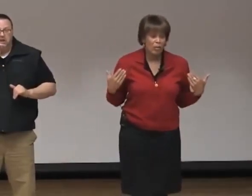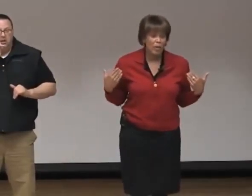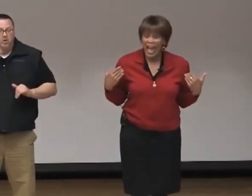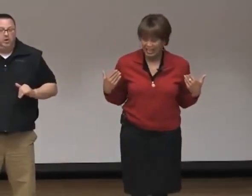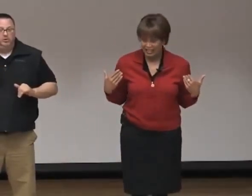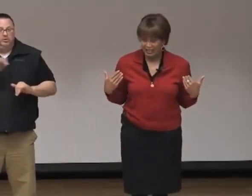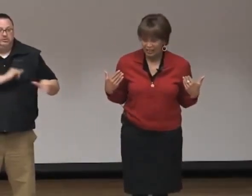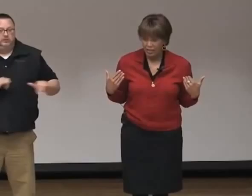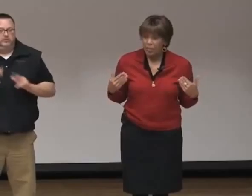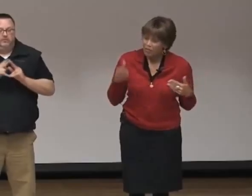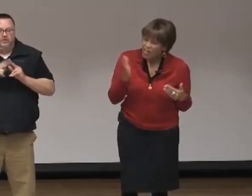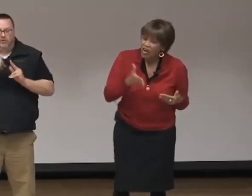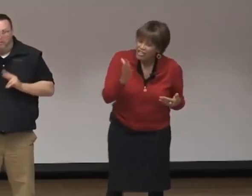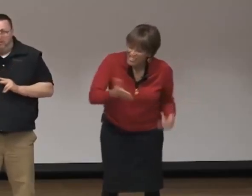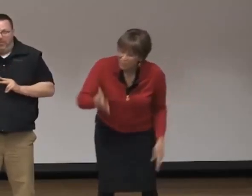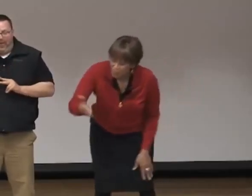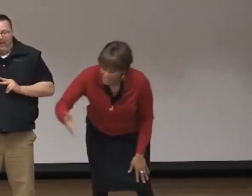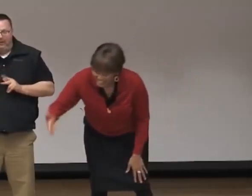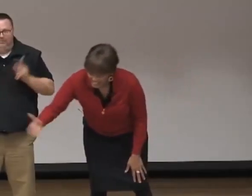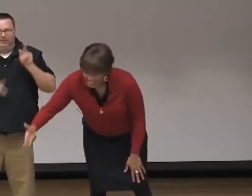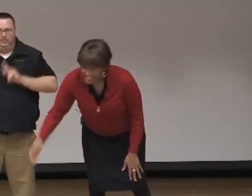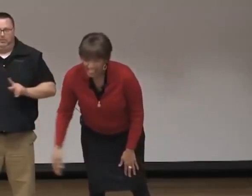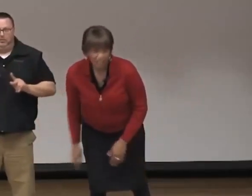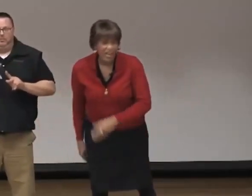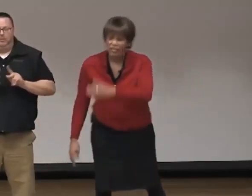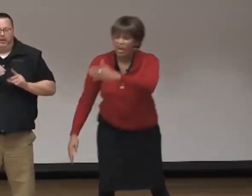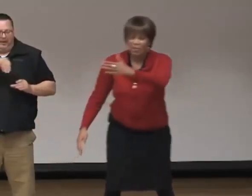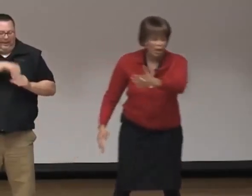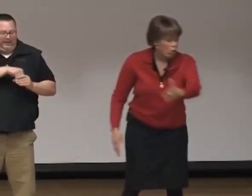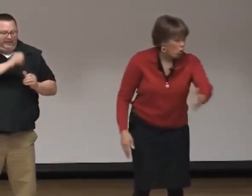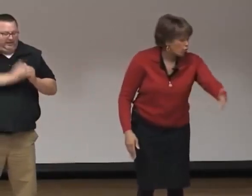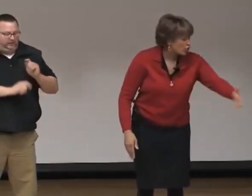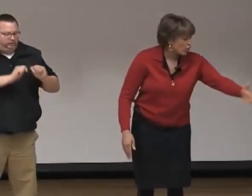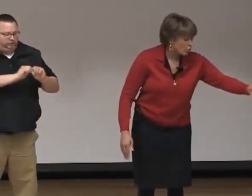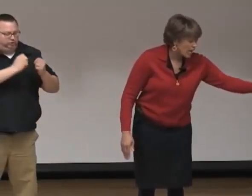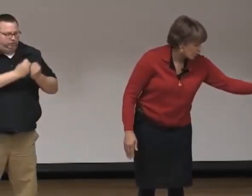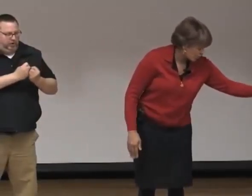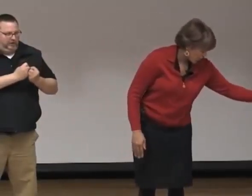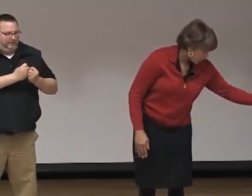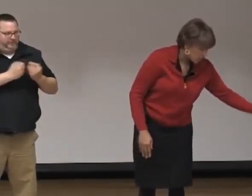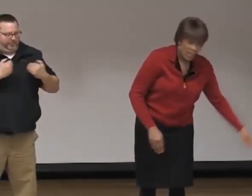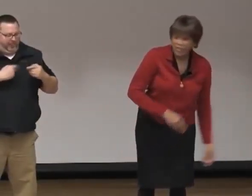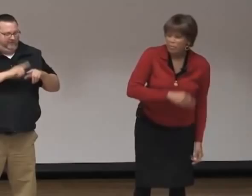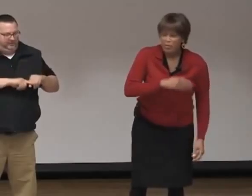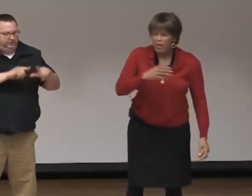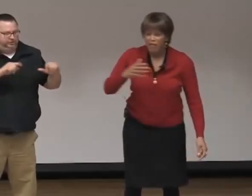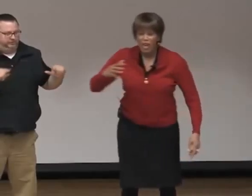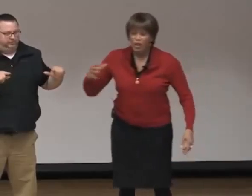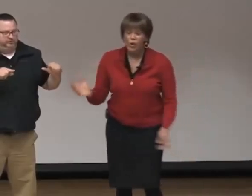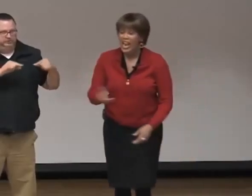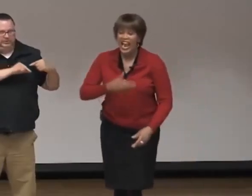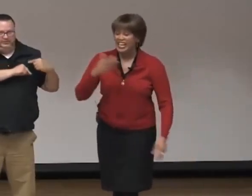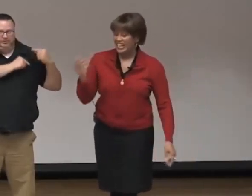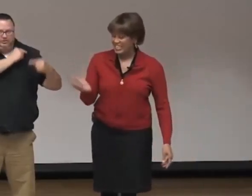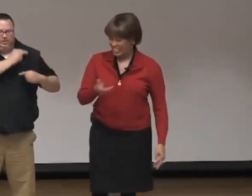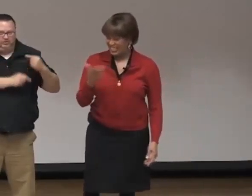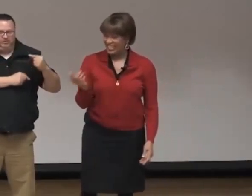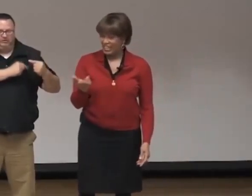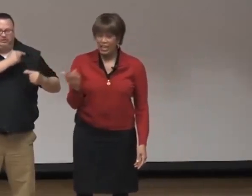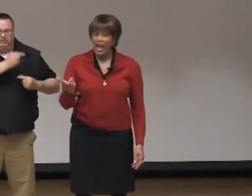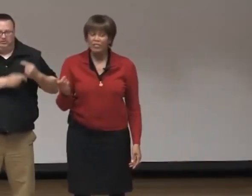They all are very black. But there are differences that have come out over generations that people have